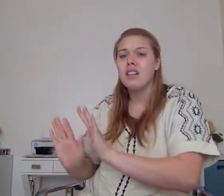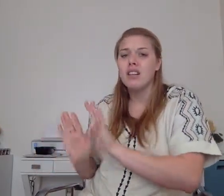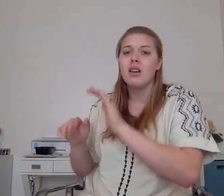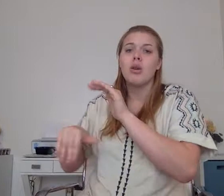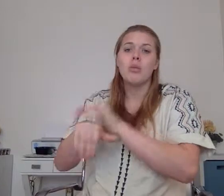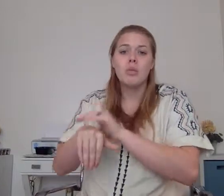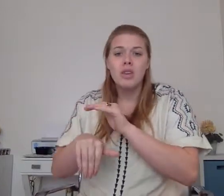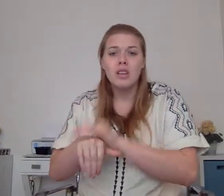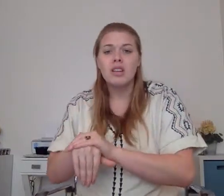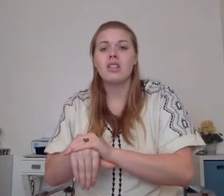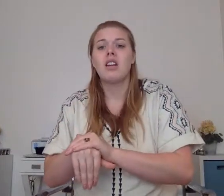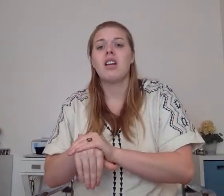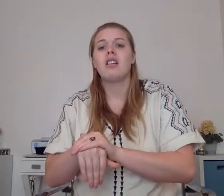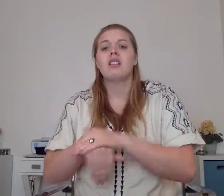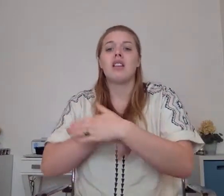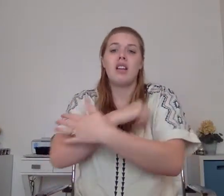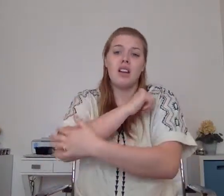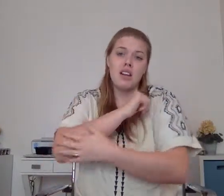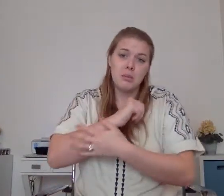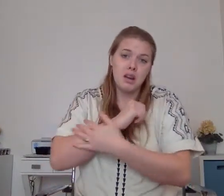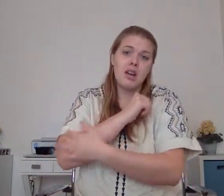from post-election USA.